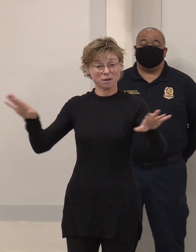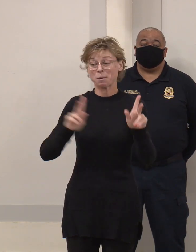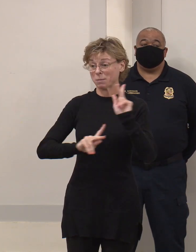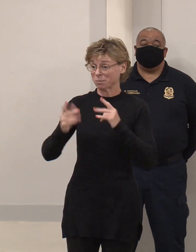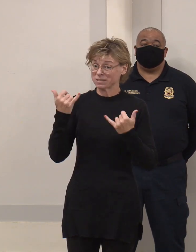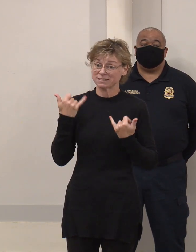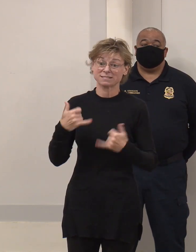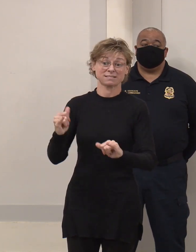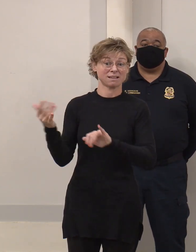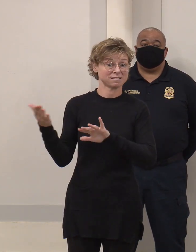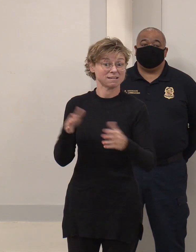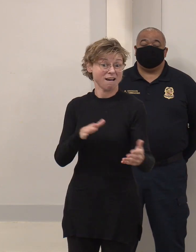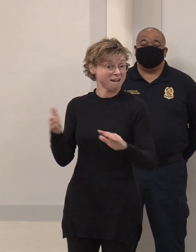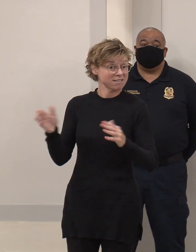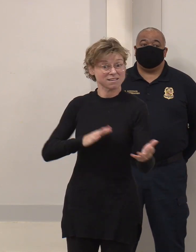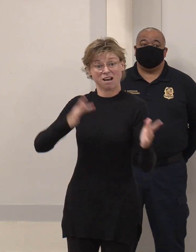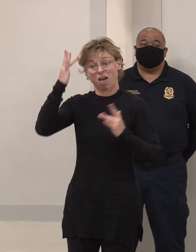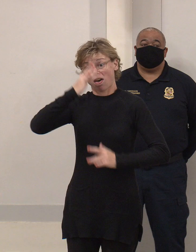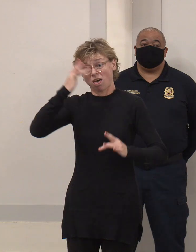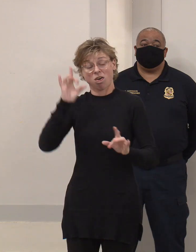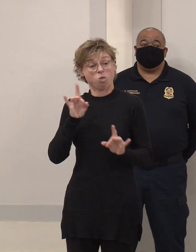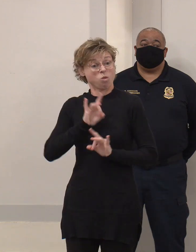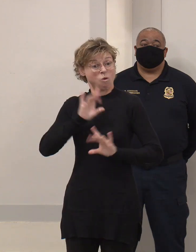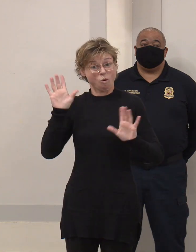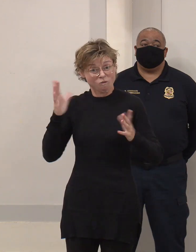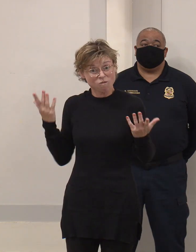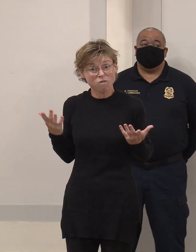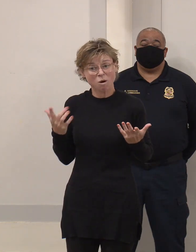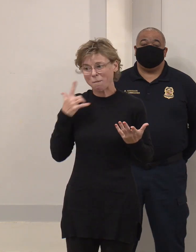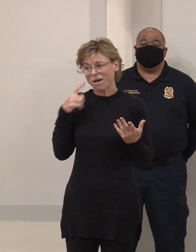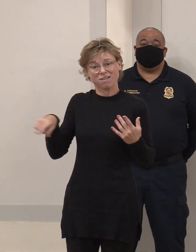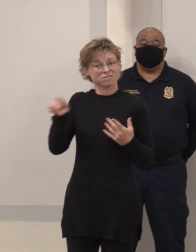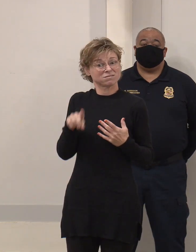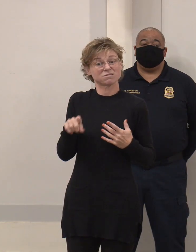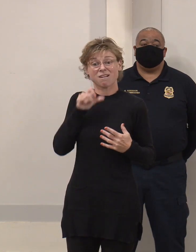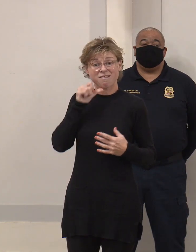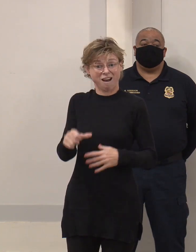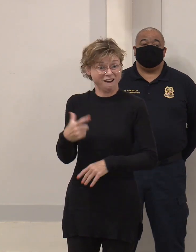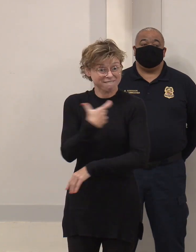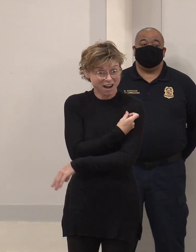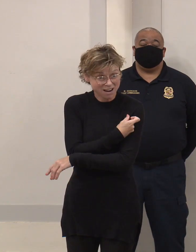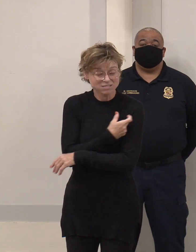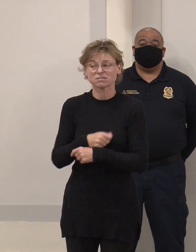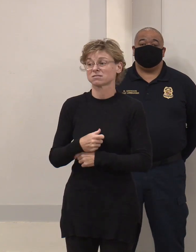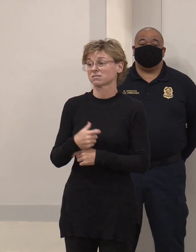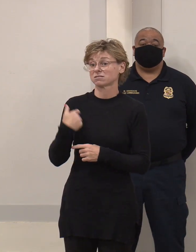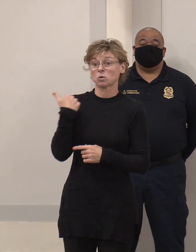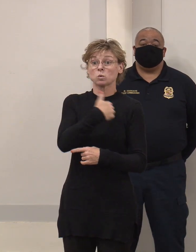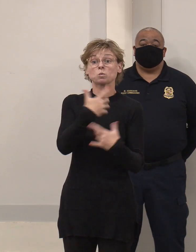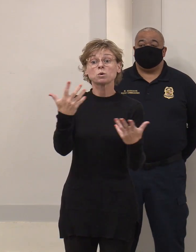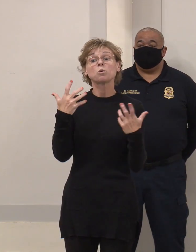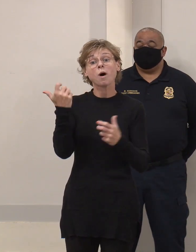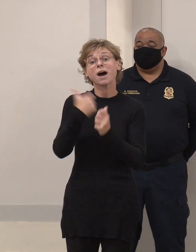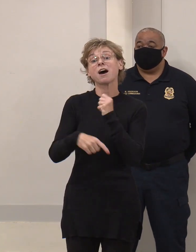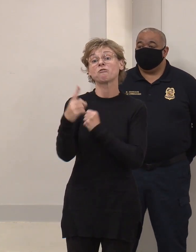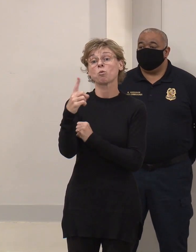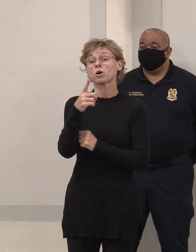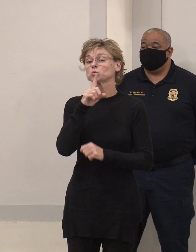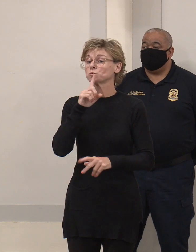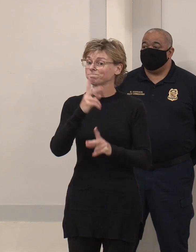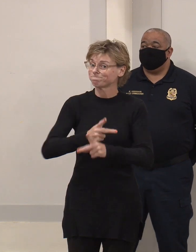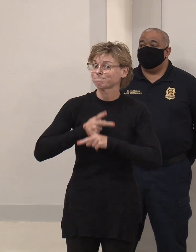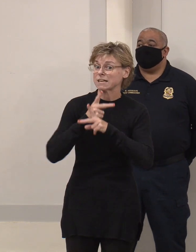lives and getting seriously ill because they are not vaccinated. We want everyone to continue to take in